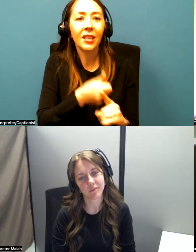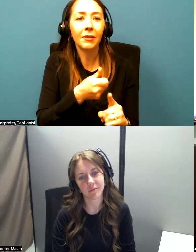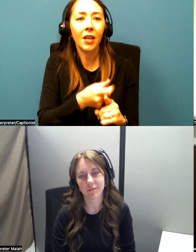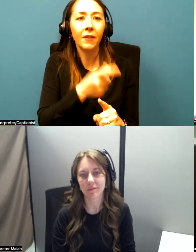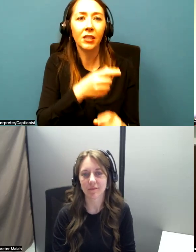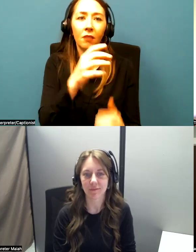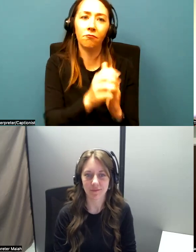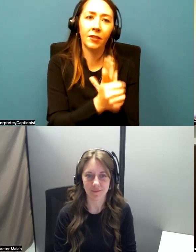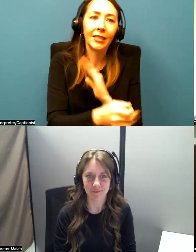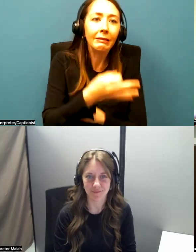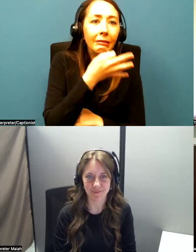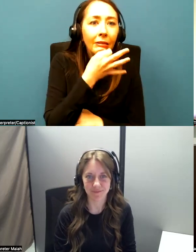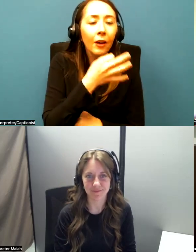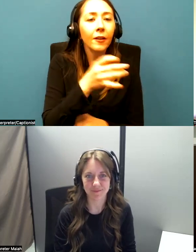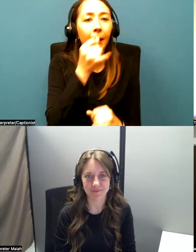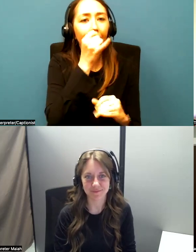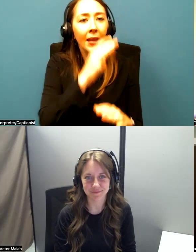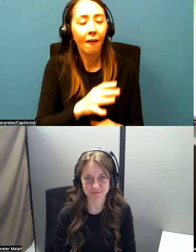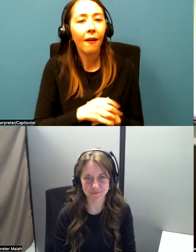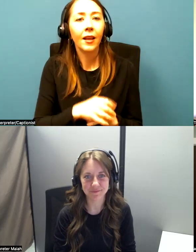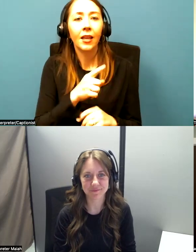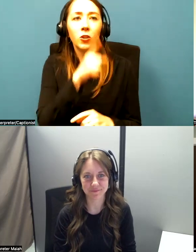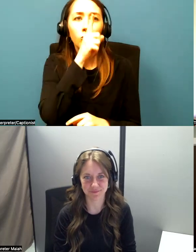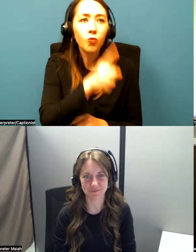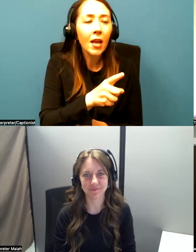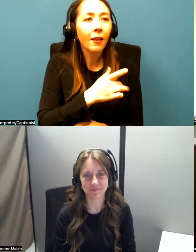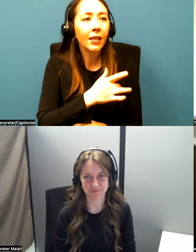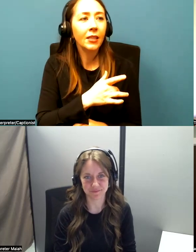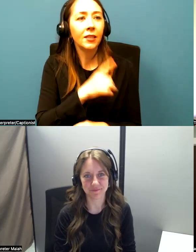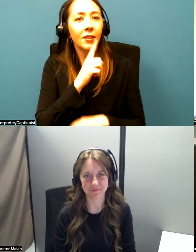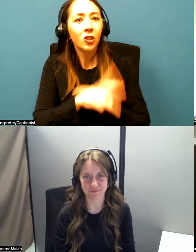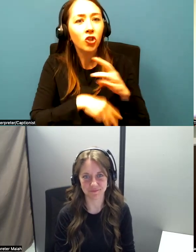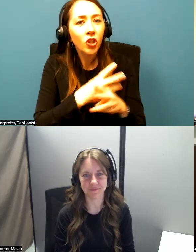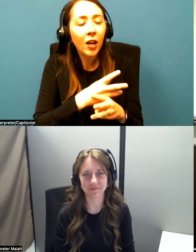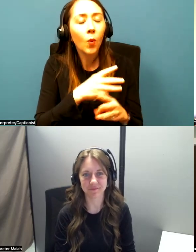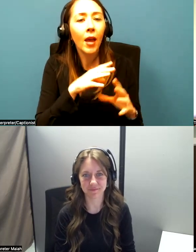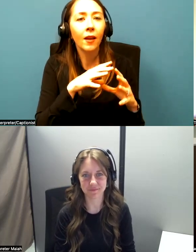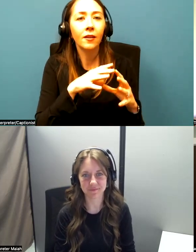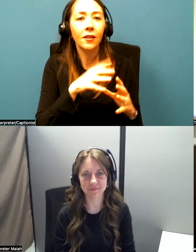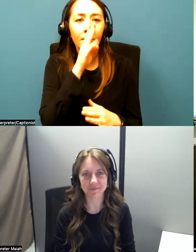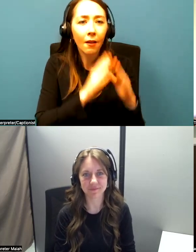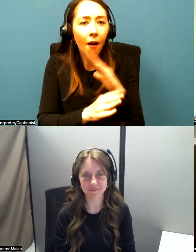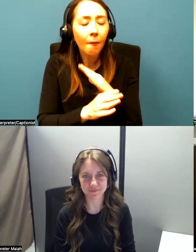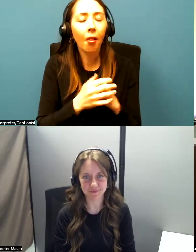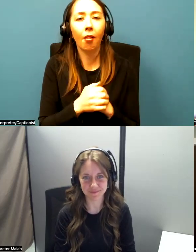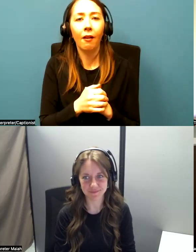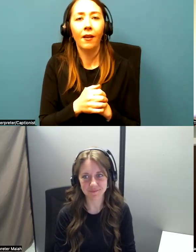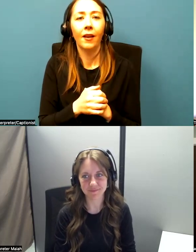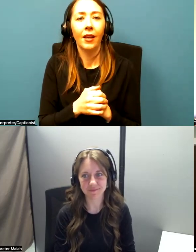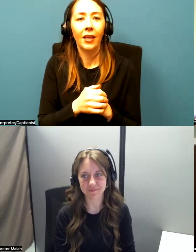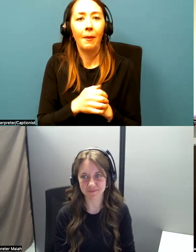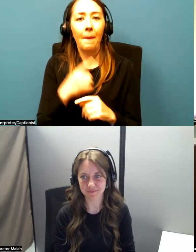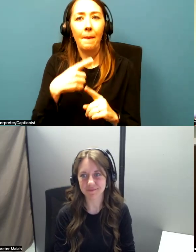an amazing actor. He's real and he's genuine and he tells the story. And then he just comes in with